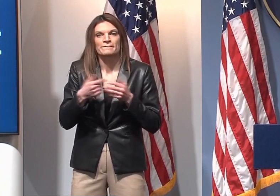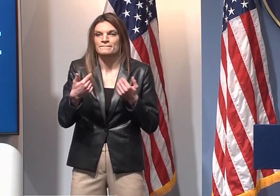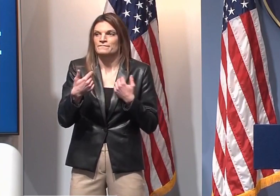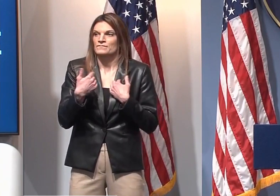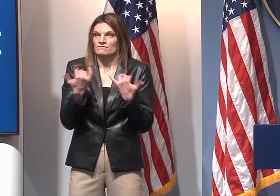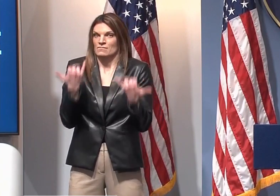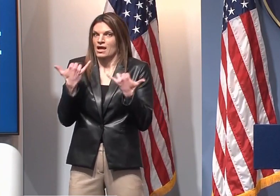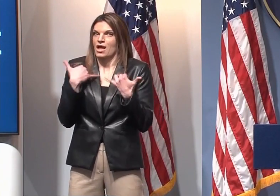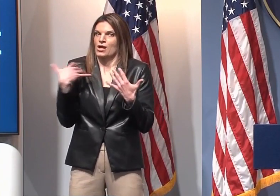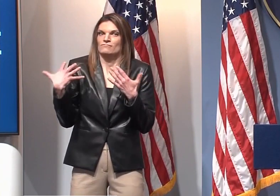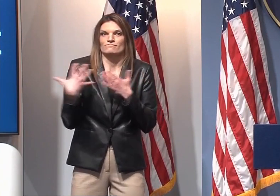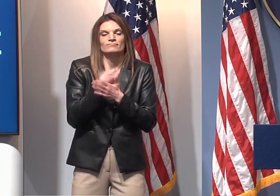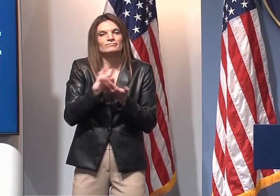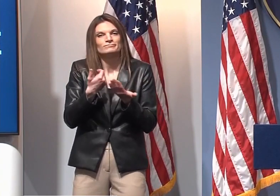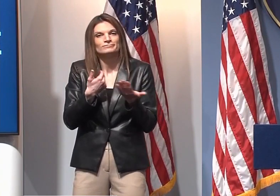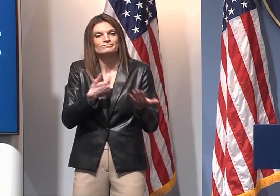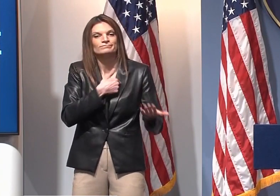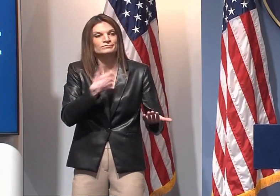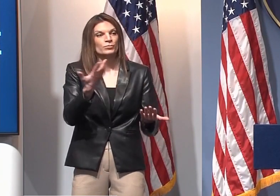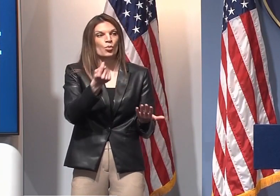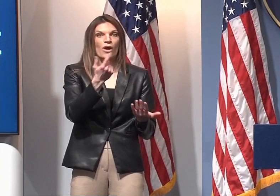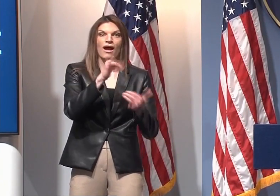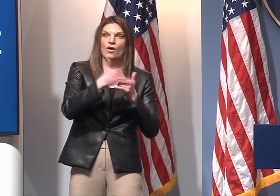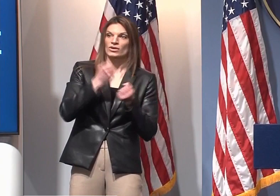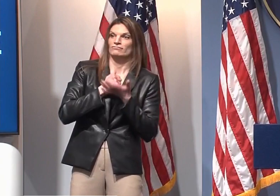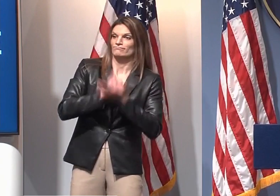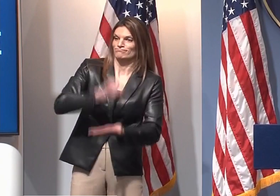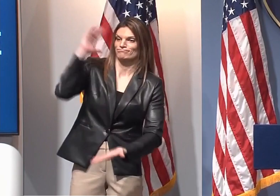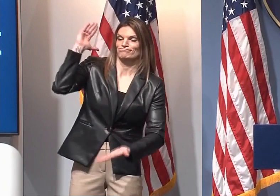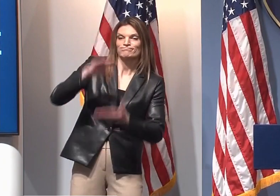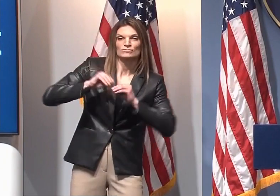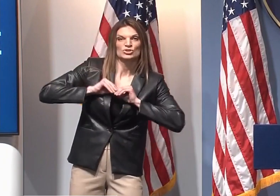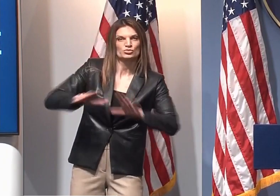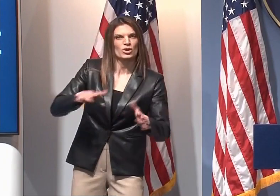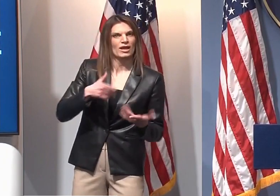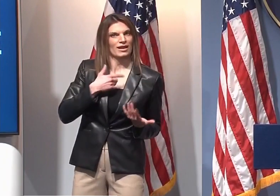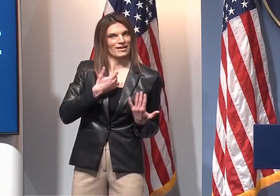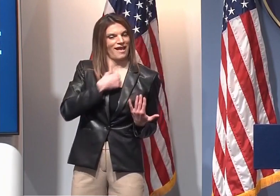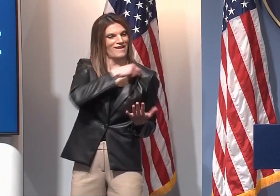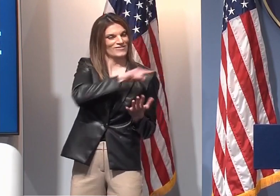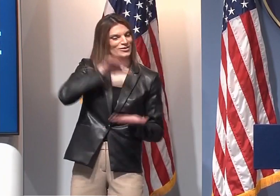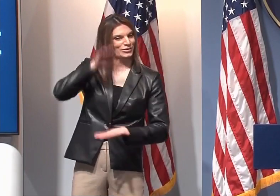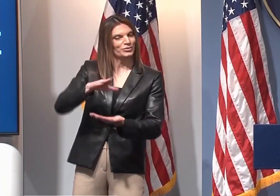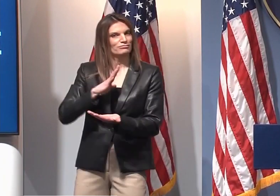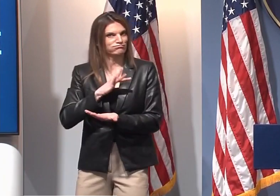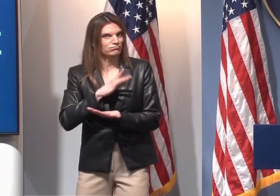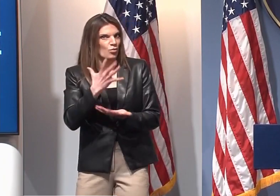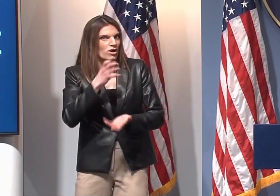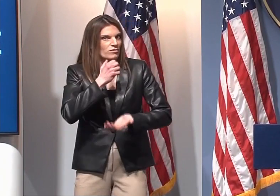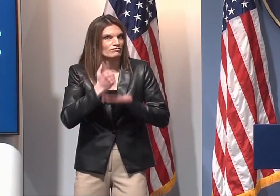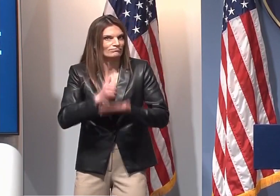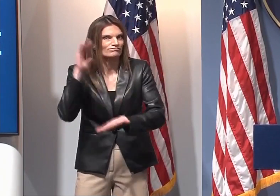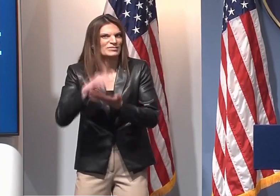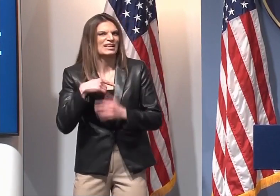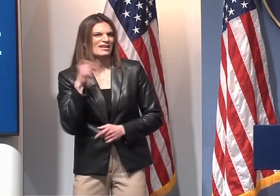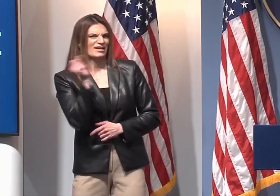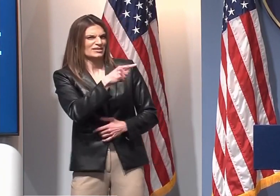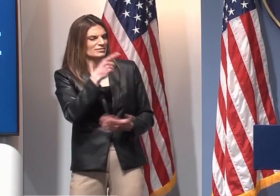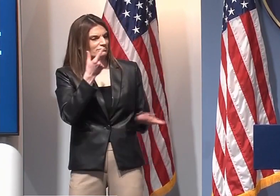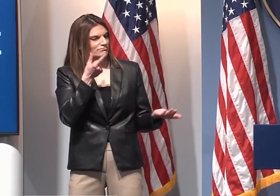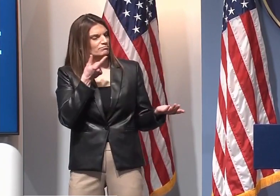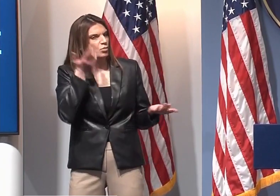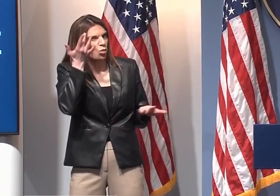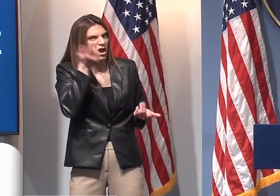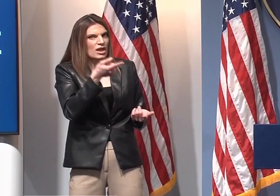toolbox right now to get these cases and hospitalizations down." If that's the case, why don't you think it's important for yourself or the health department to issue